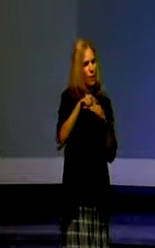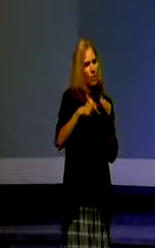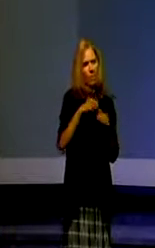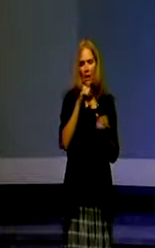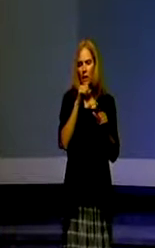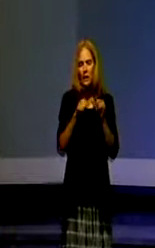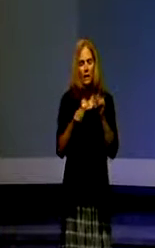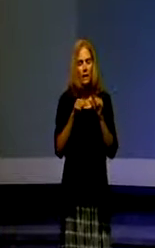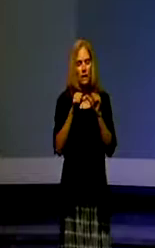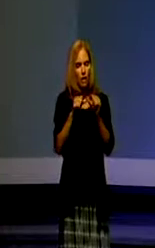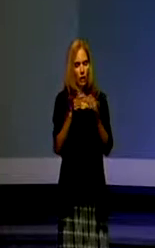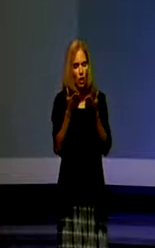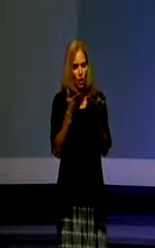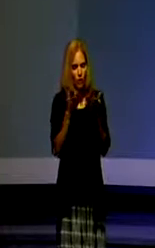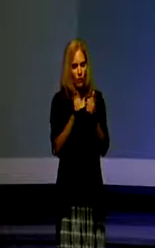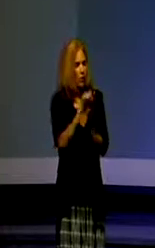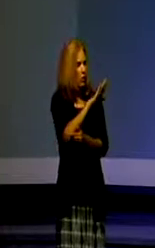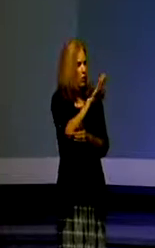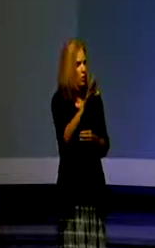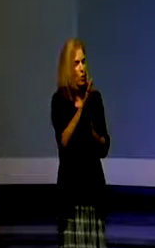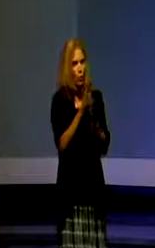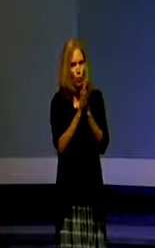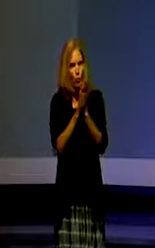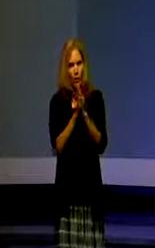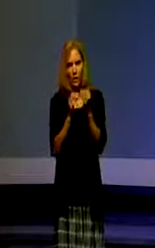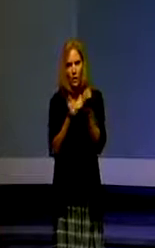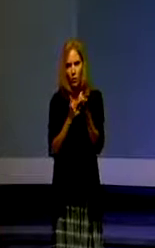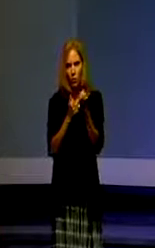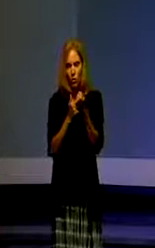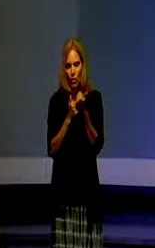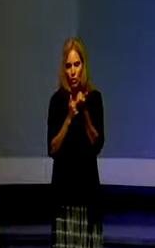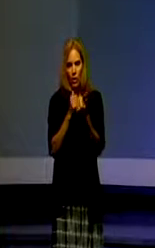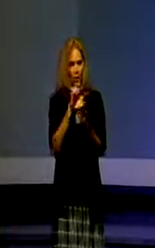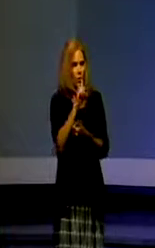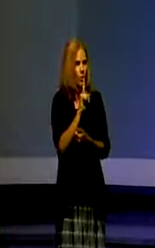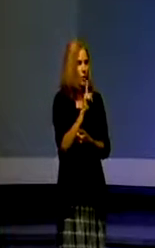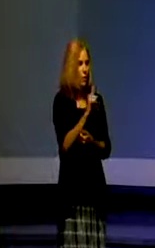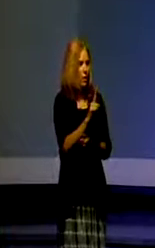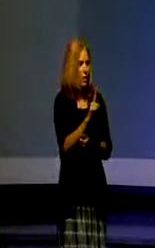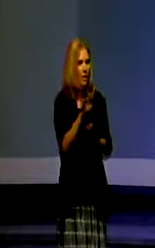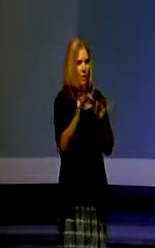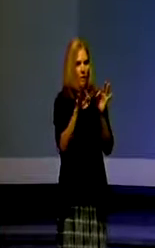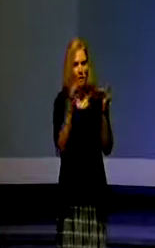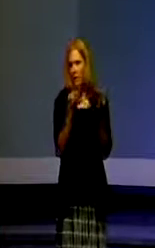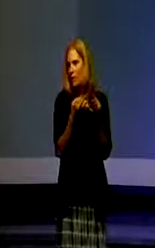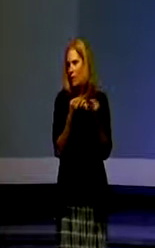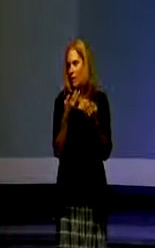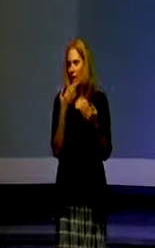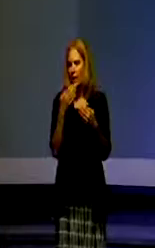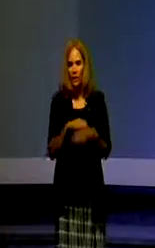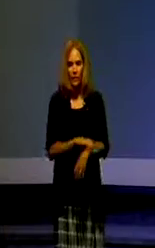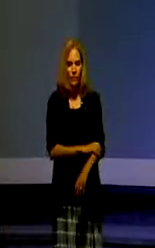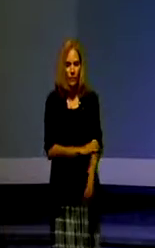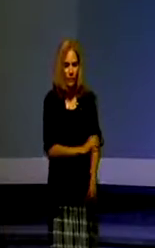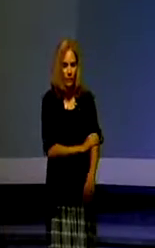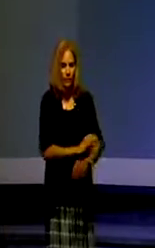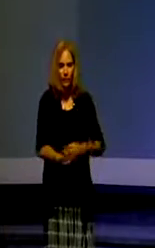continue to serve without your prayer support. You are our family. Thank you.